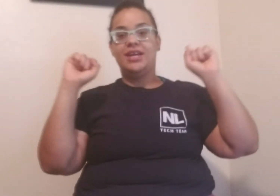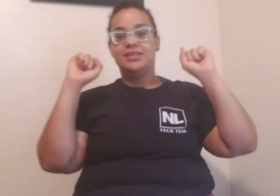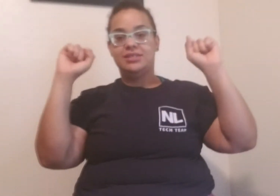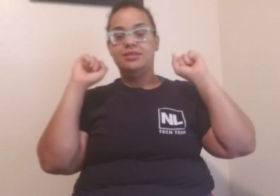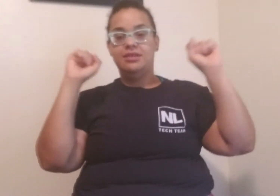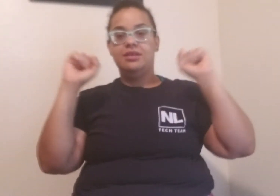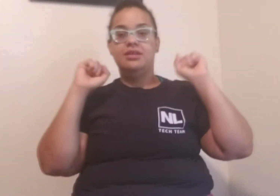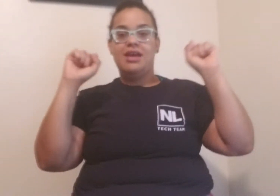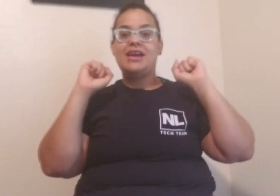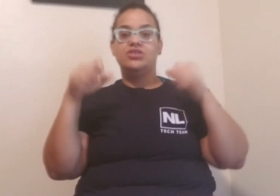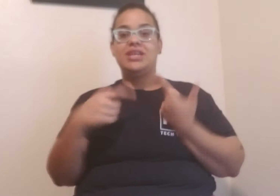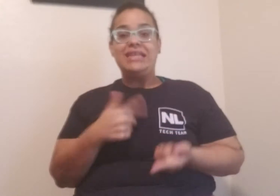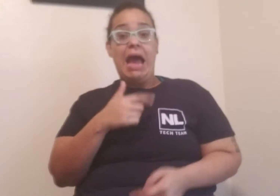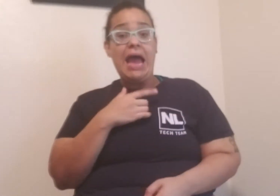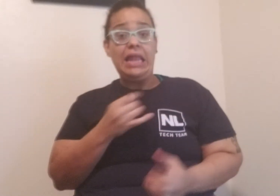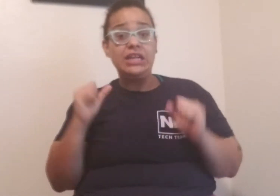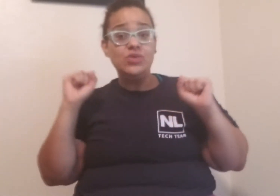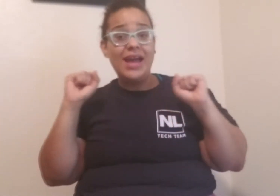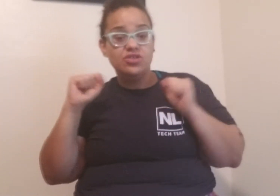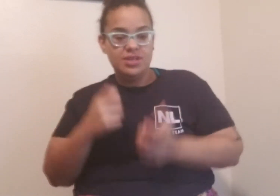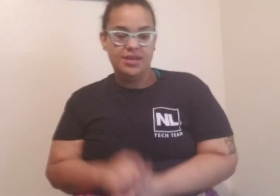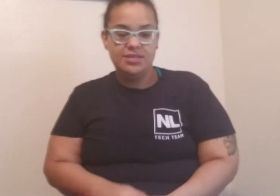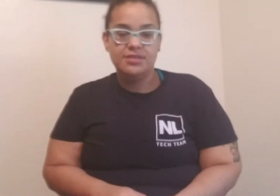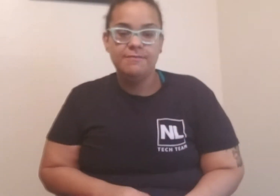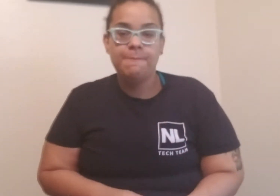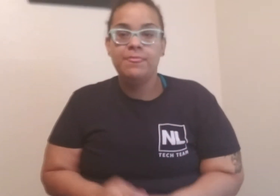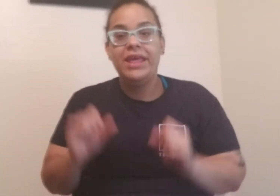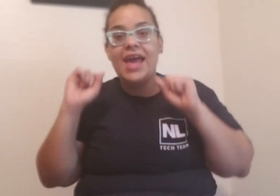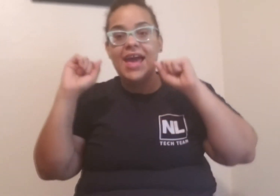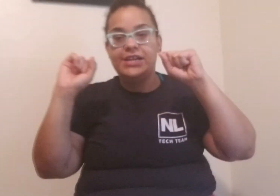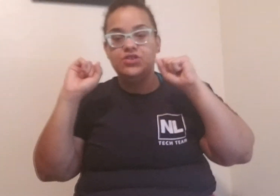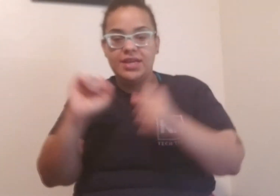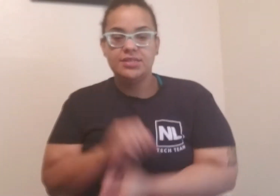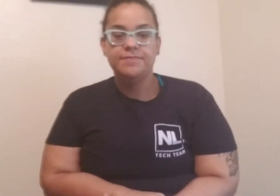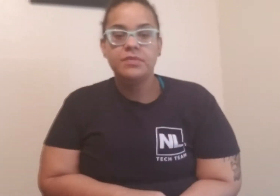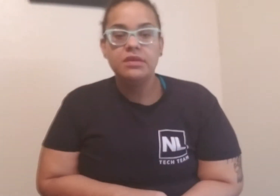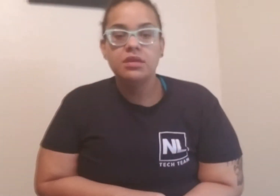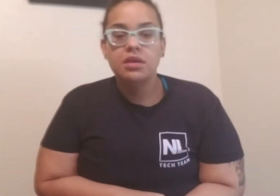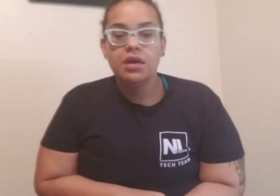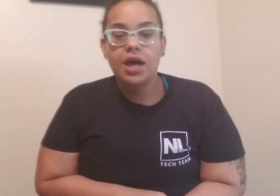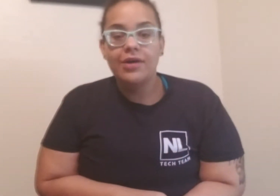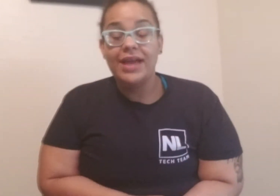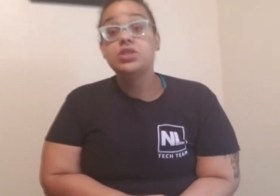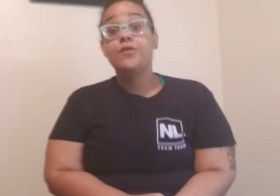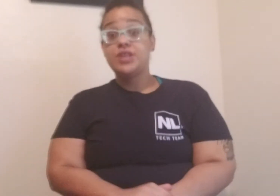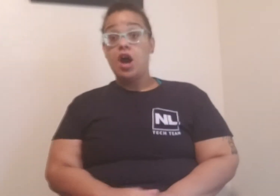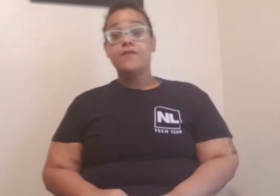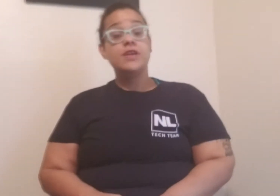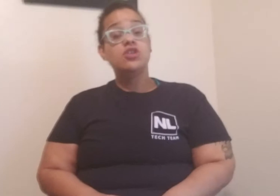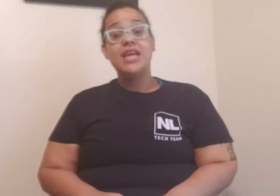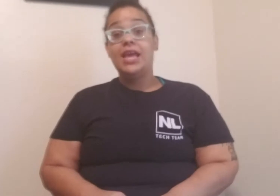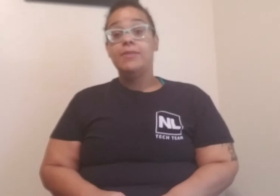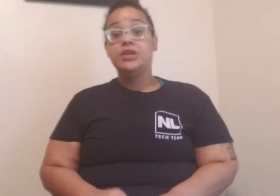exercise. Exercise, I like to exercise. Exercise. Okay, so photography or taking